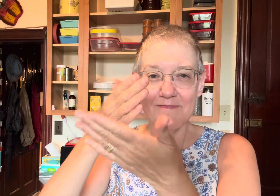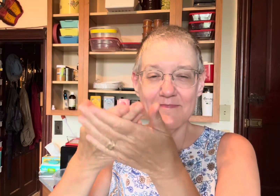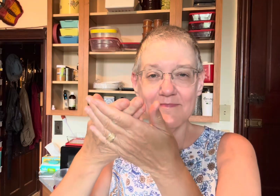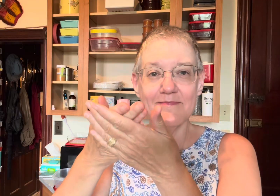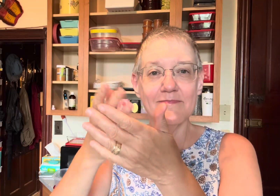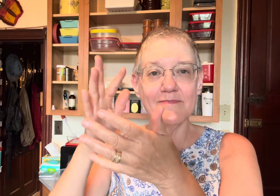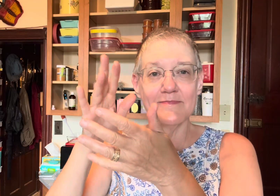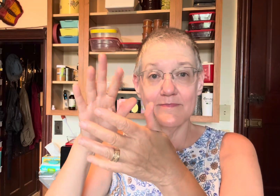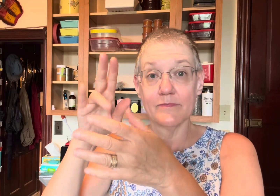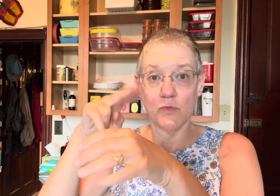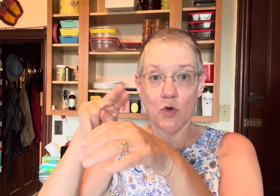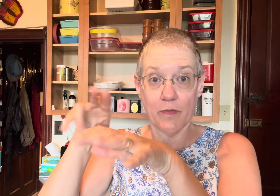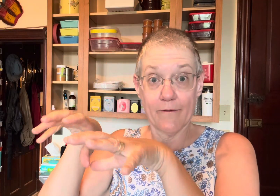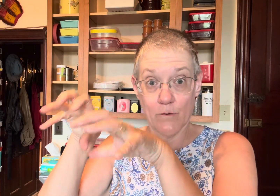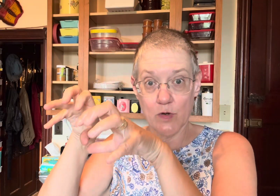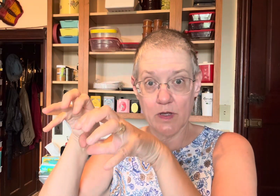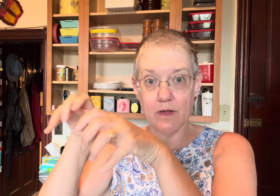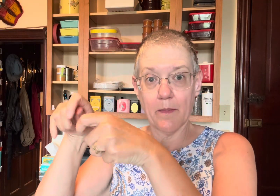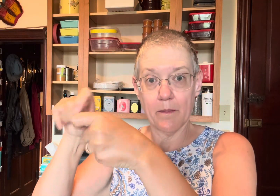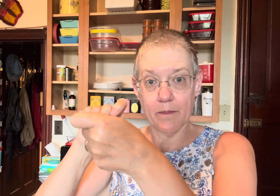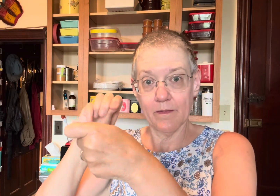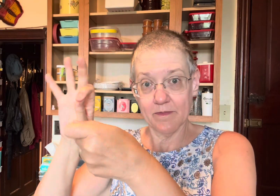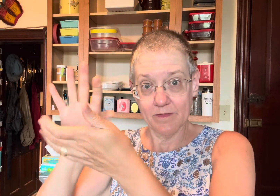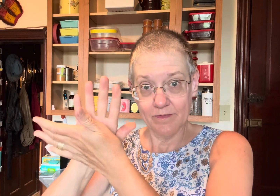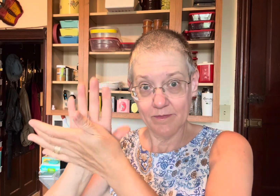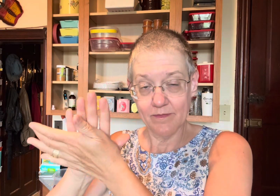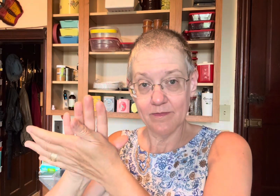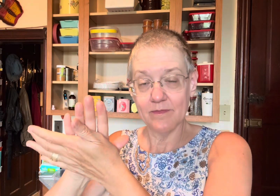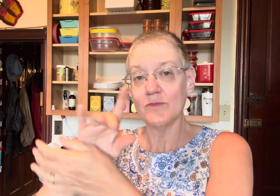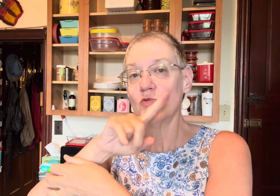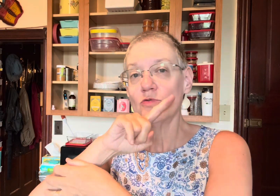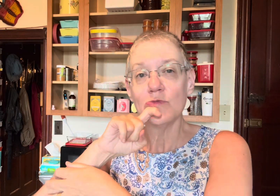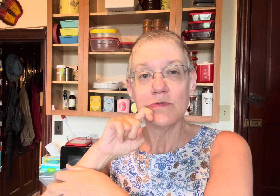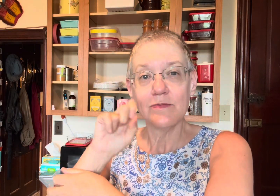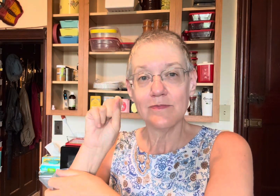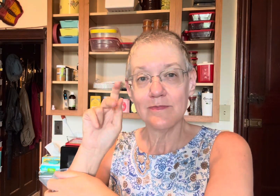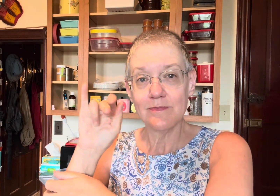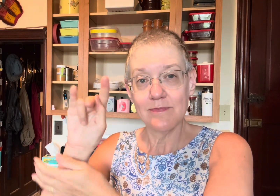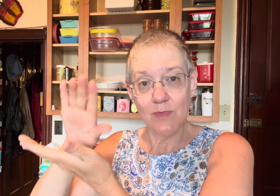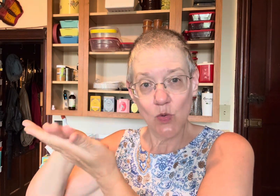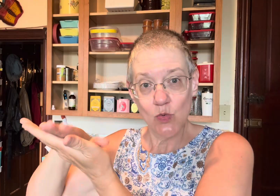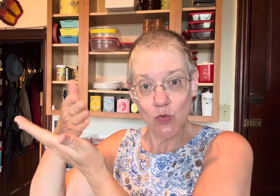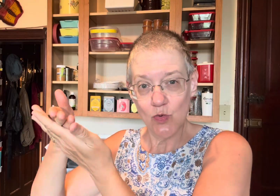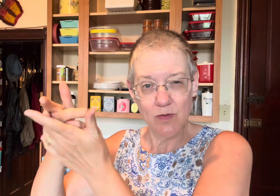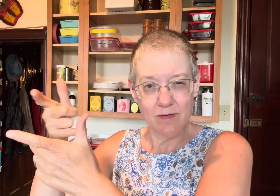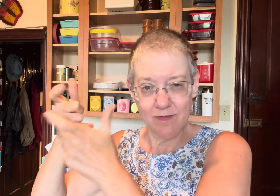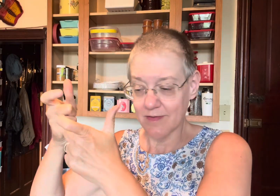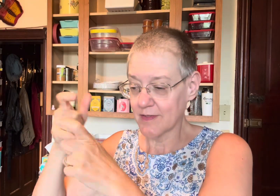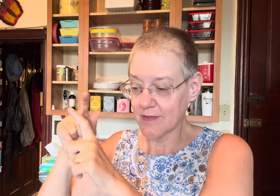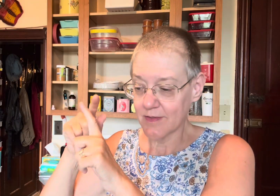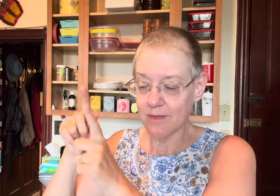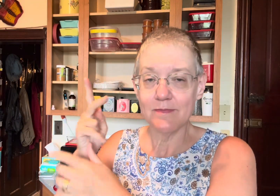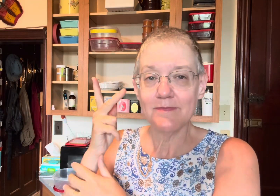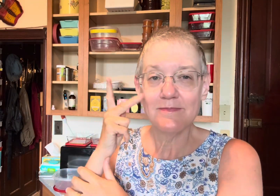Normally I would cook the tortillas on a dry skillet, but we'll see if this method works.